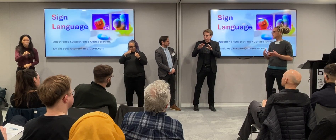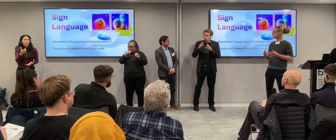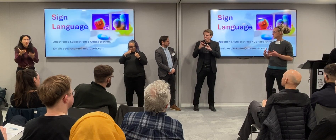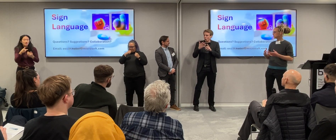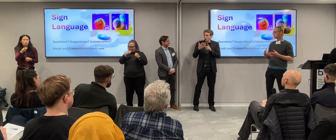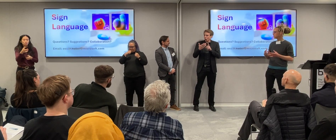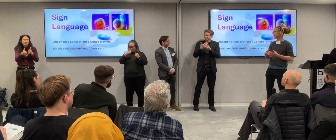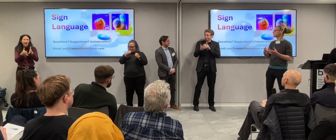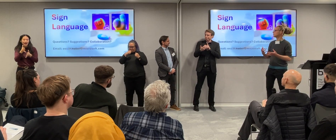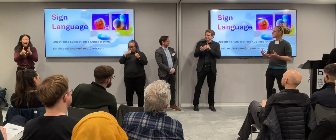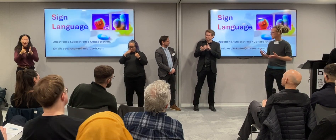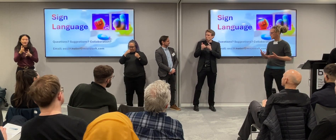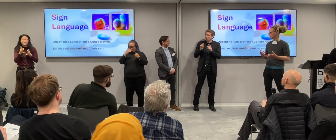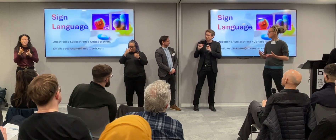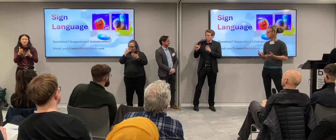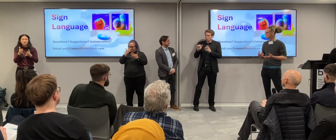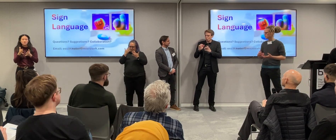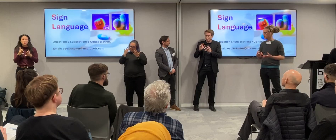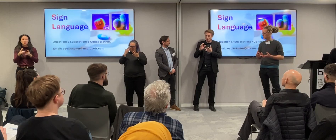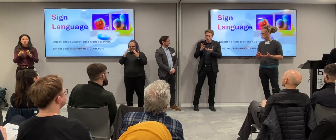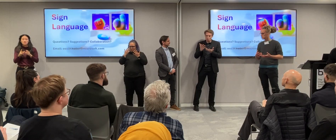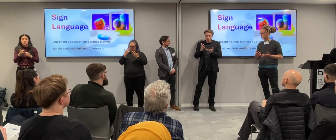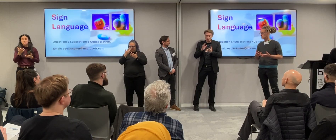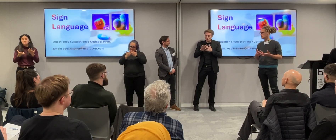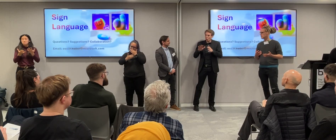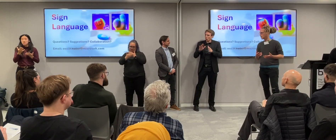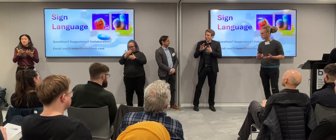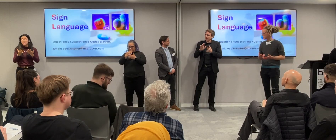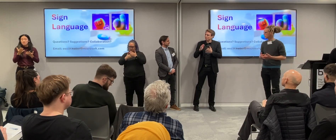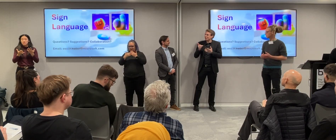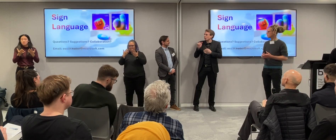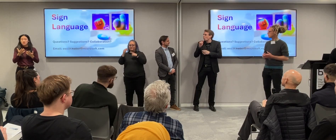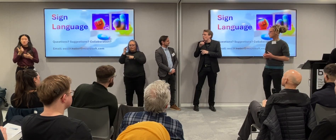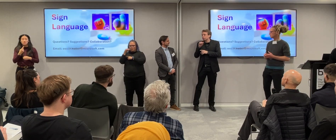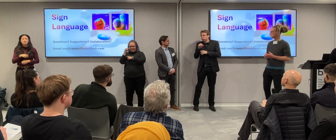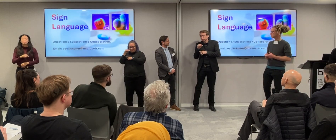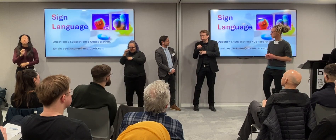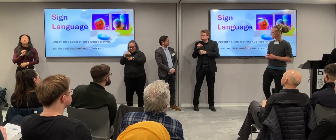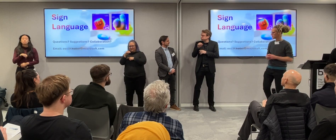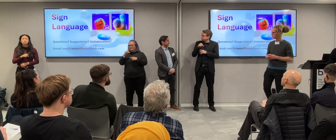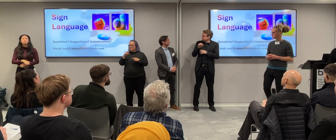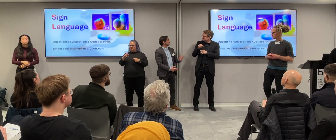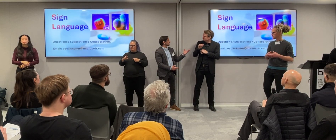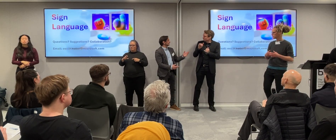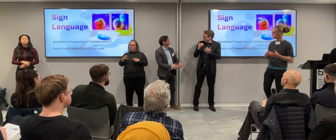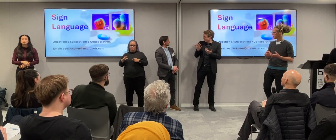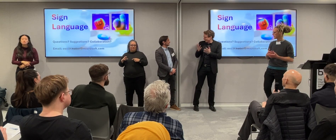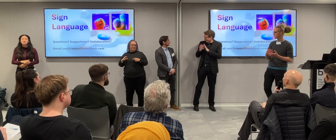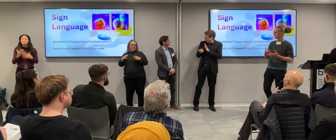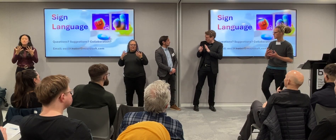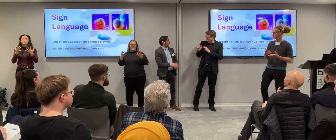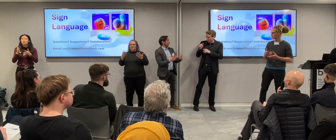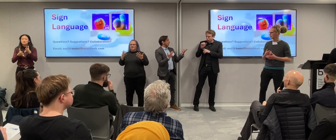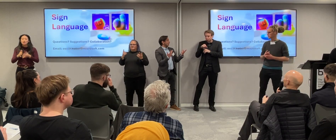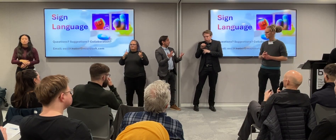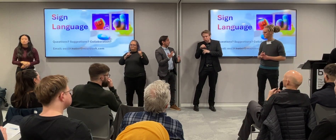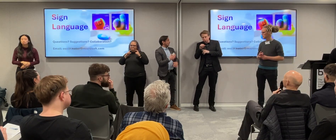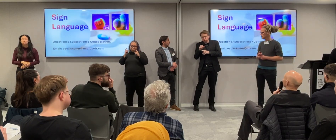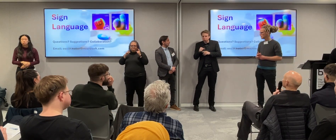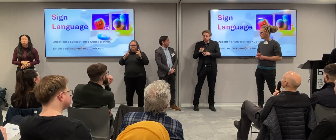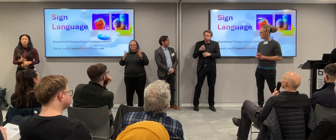very manual signs, but you're rather maybe just nodding or making some kind of